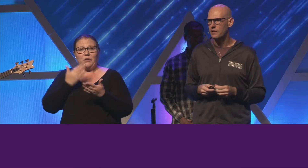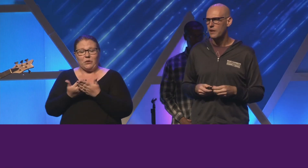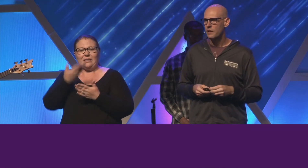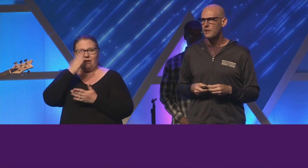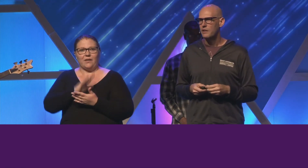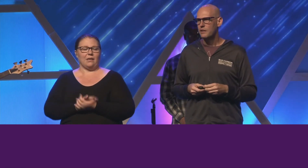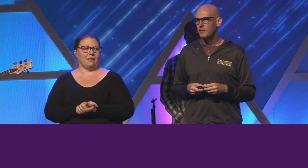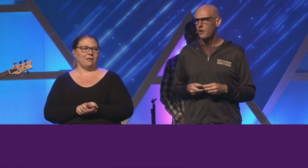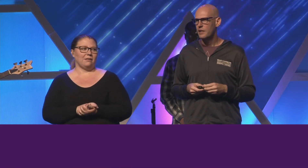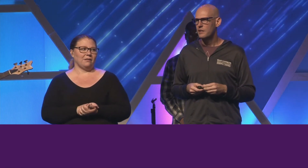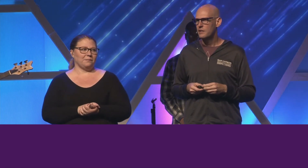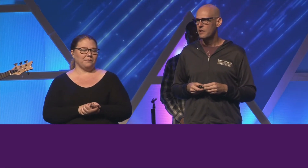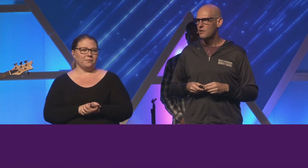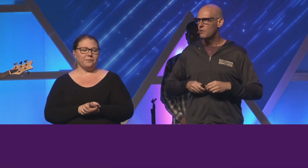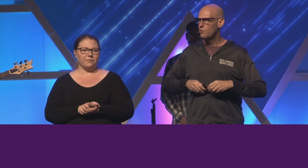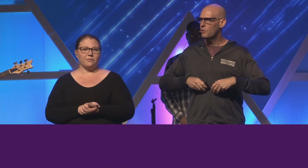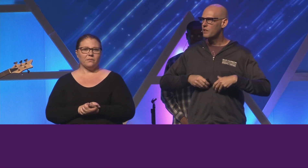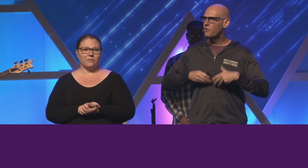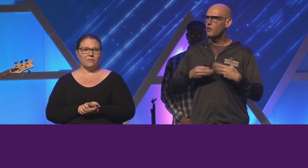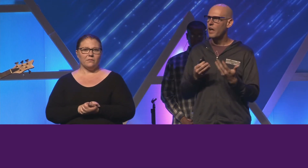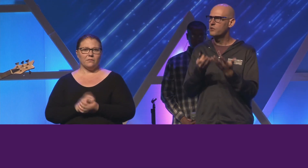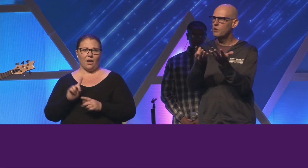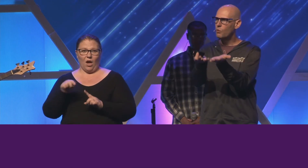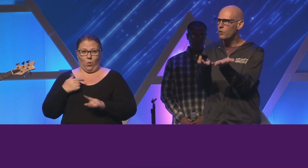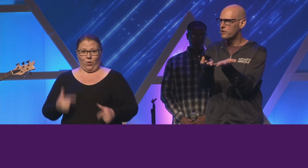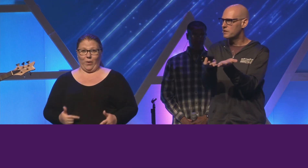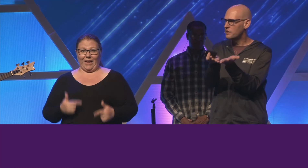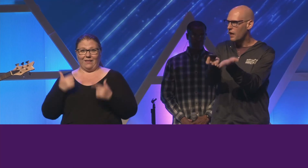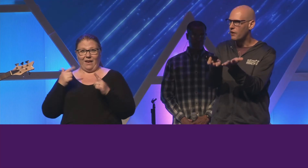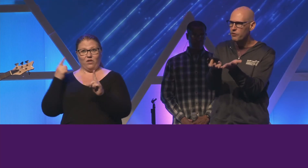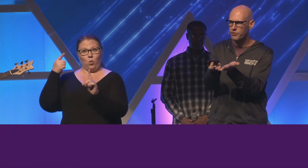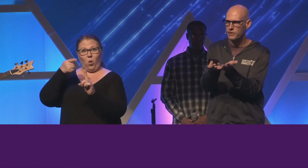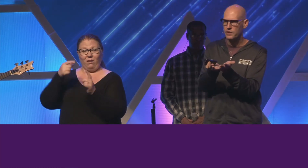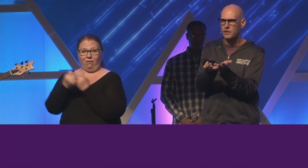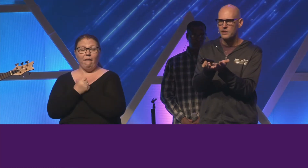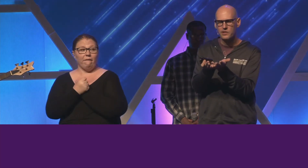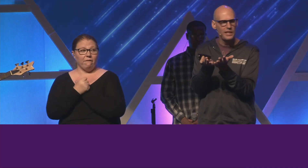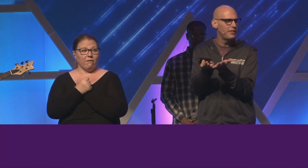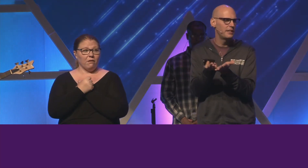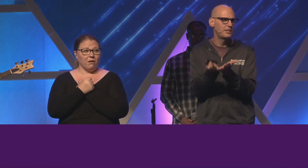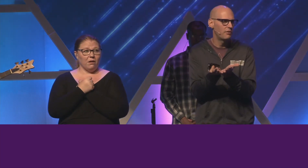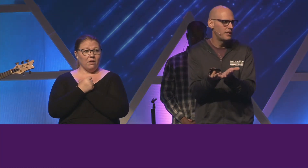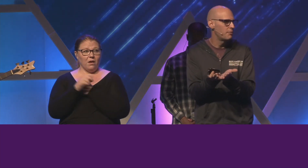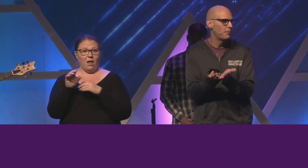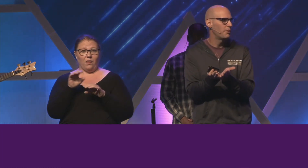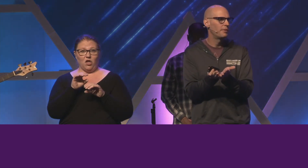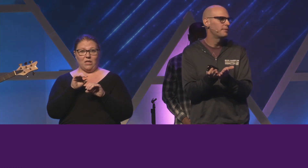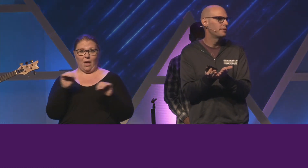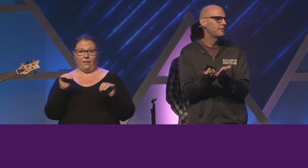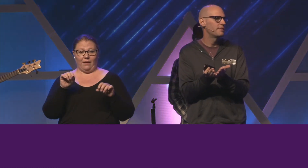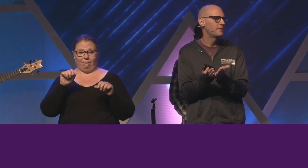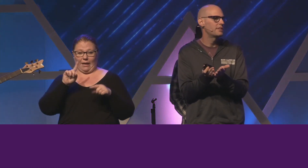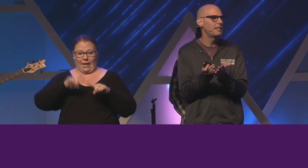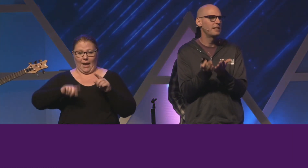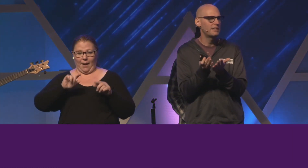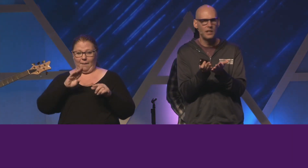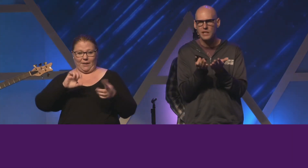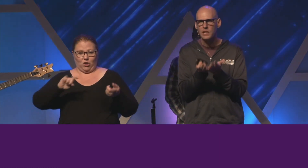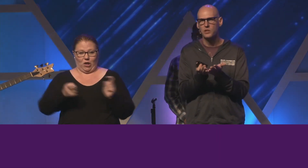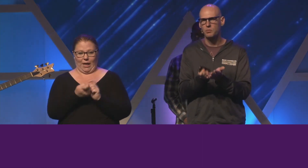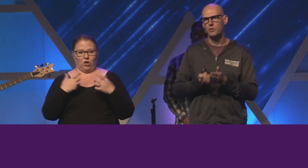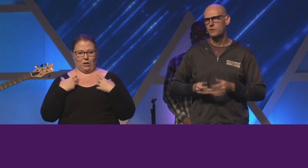God, right? That when we live our lives towards love, there's nothing that's unredeemable. There's nothing